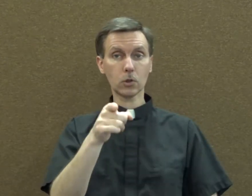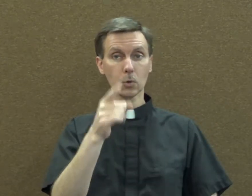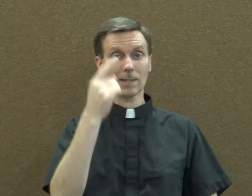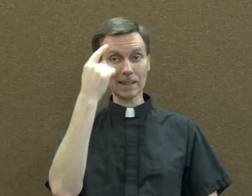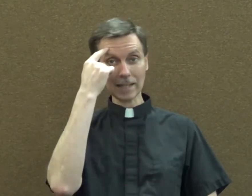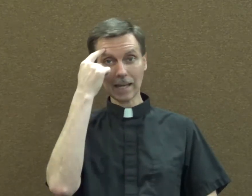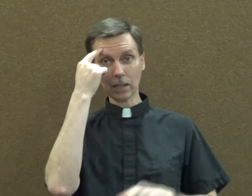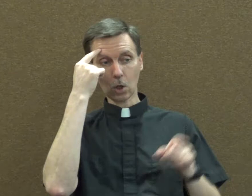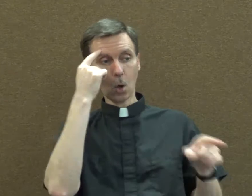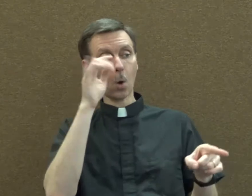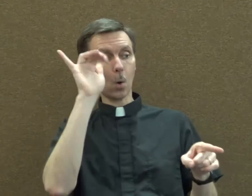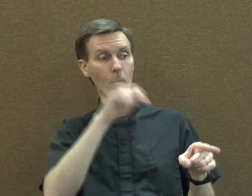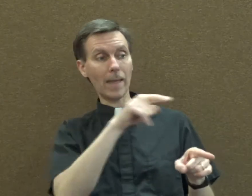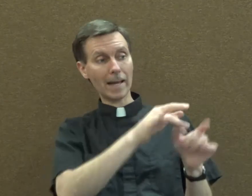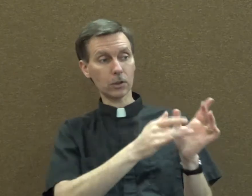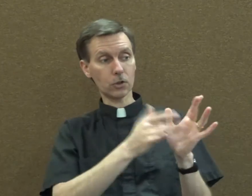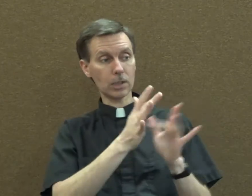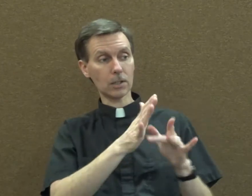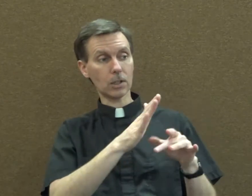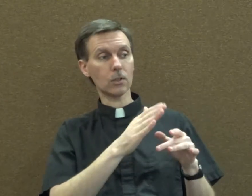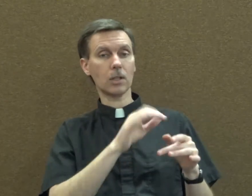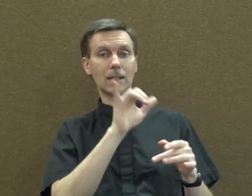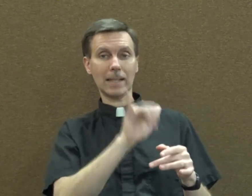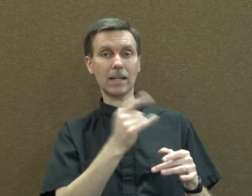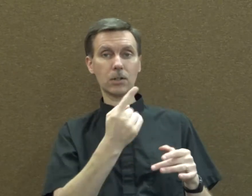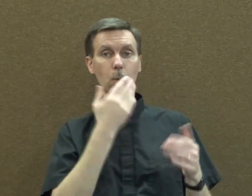to think, oh, that is Jesus, that is someone